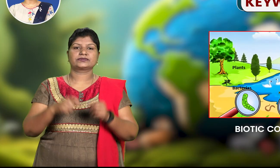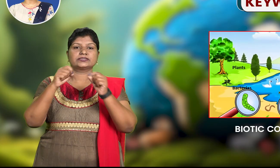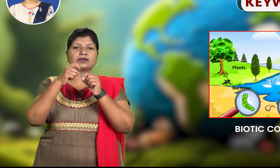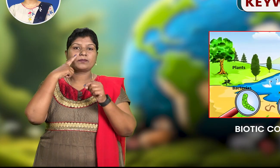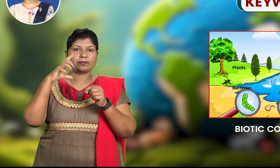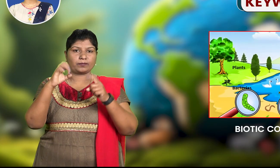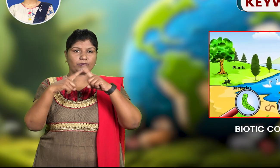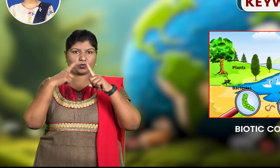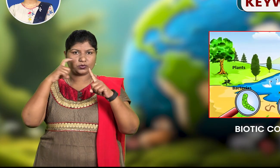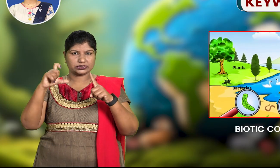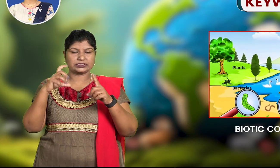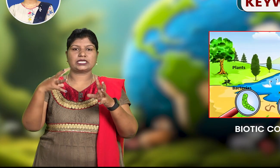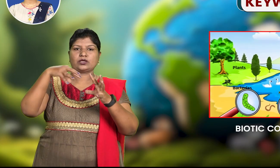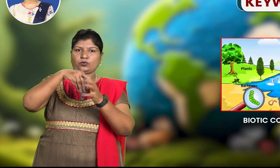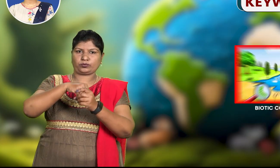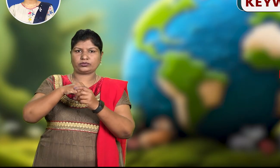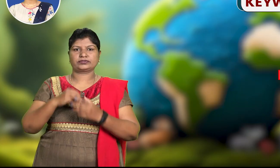biotic components,